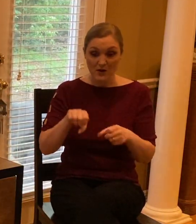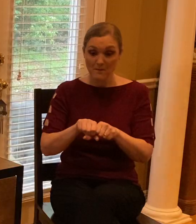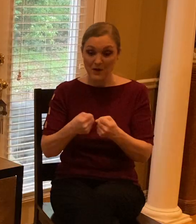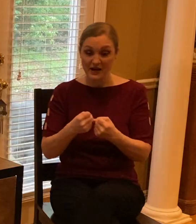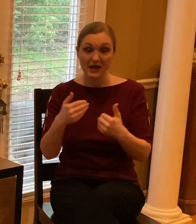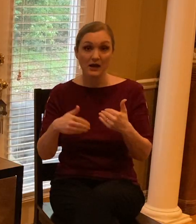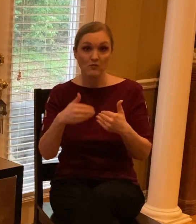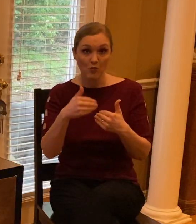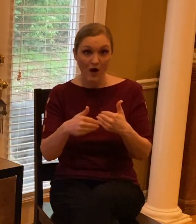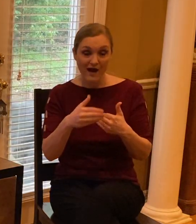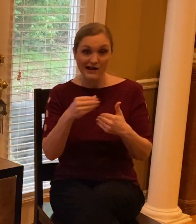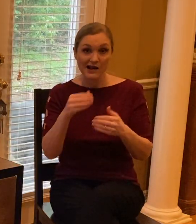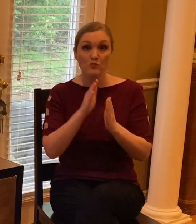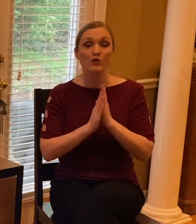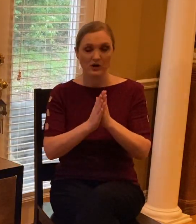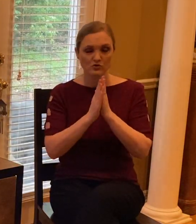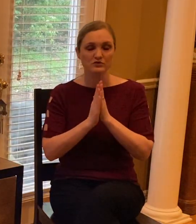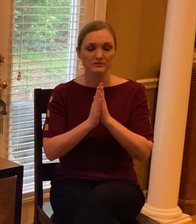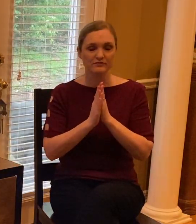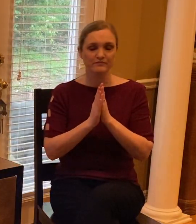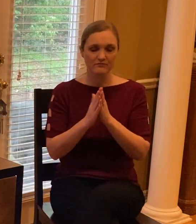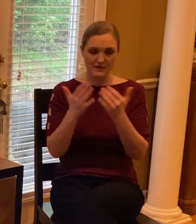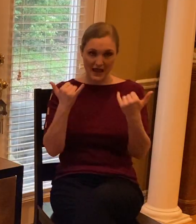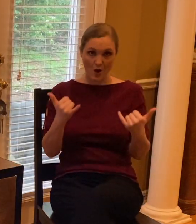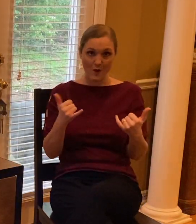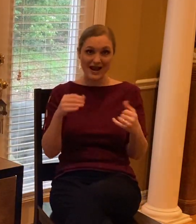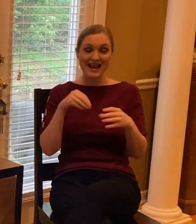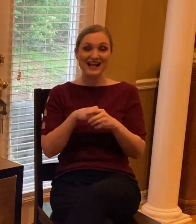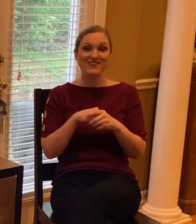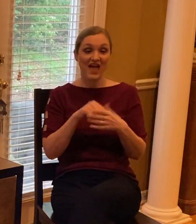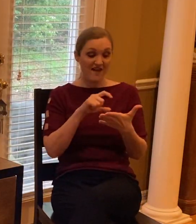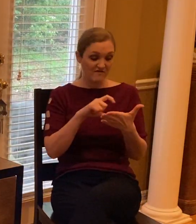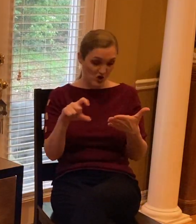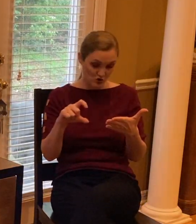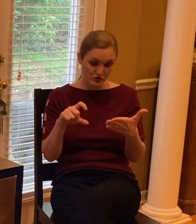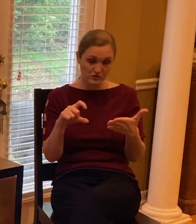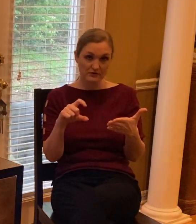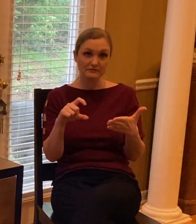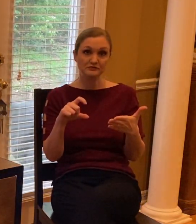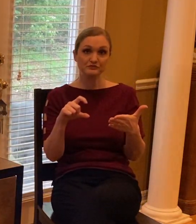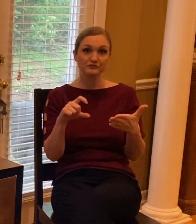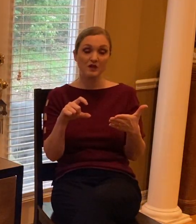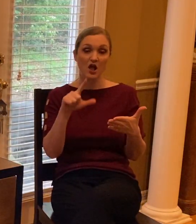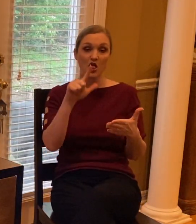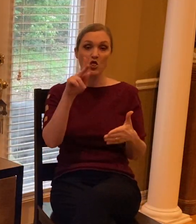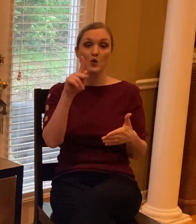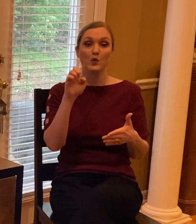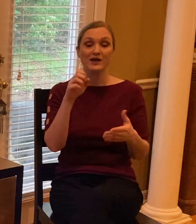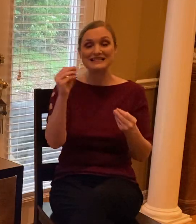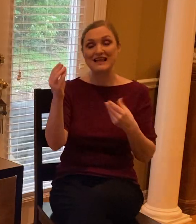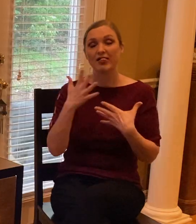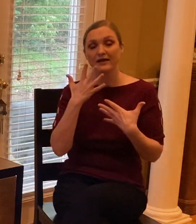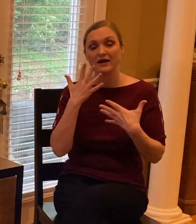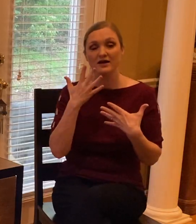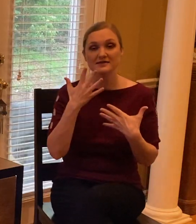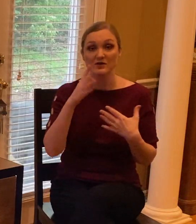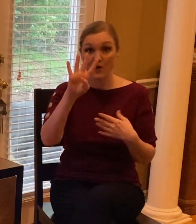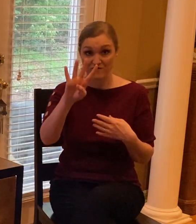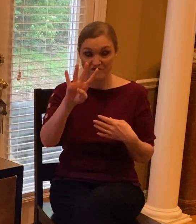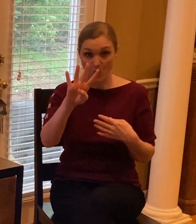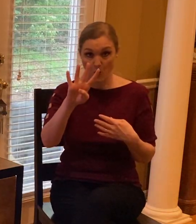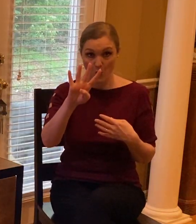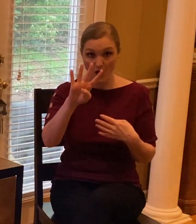of bread and the prayers. Now, in that one simple verse, Luke is telling us that there were